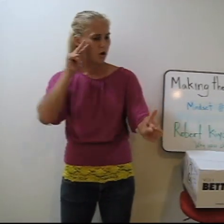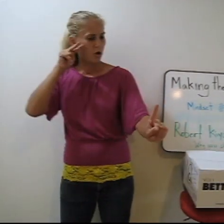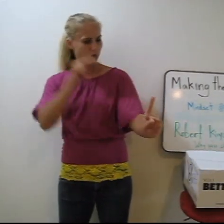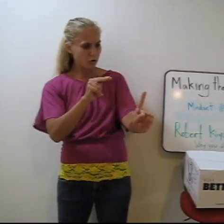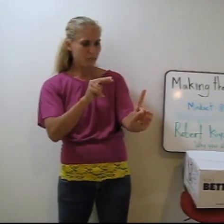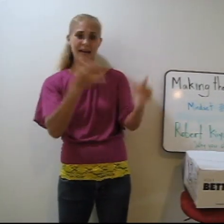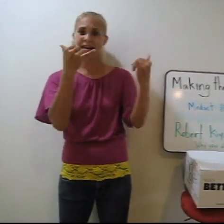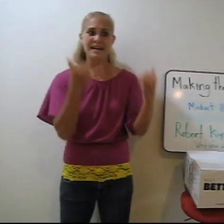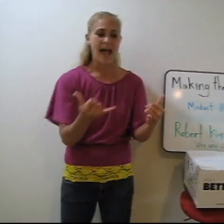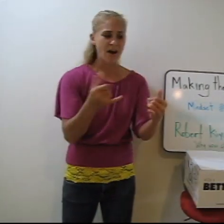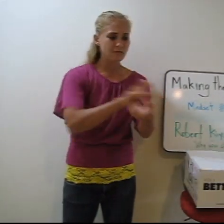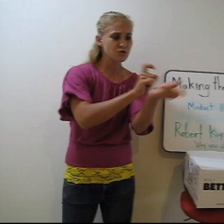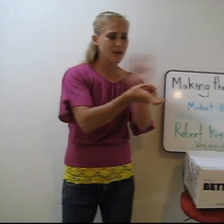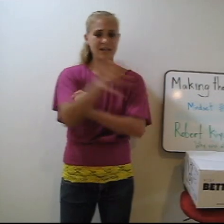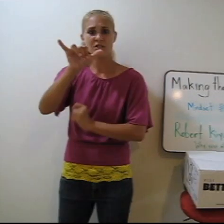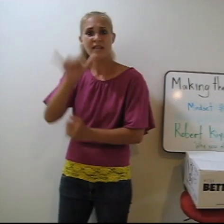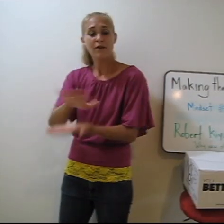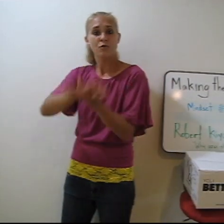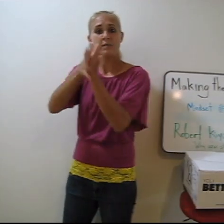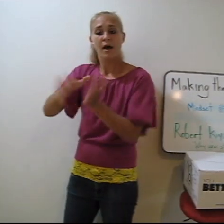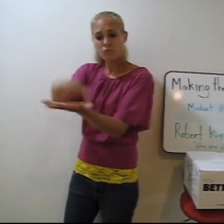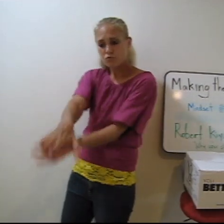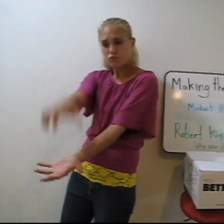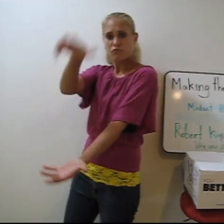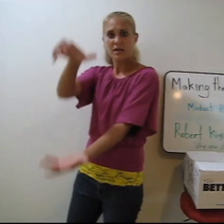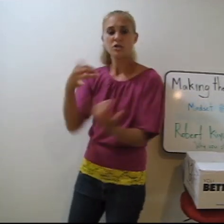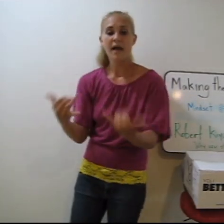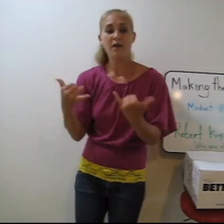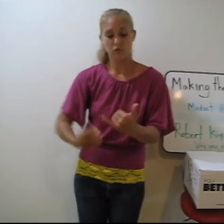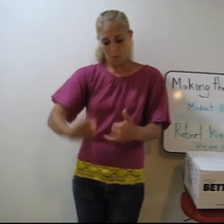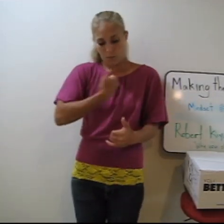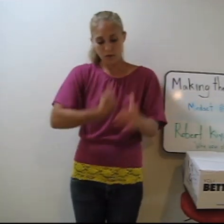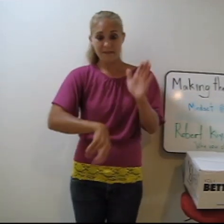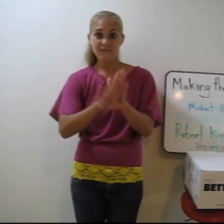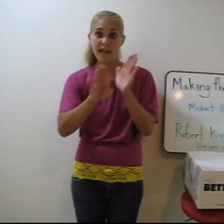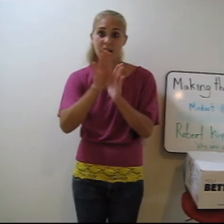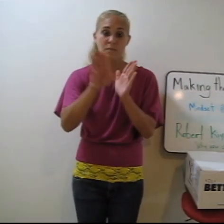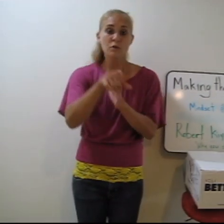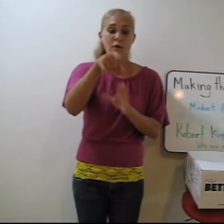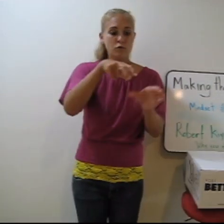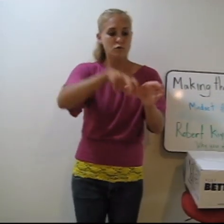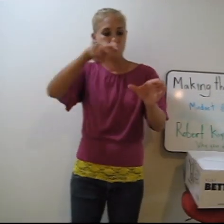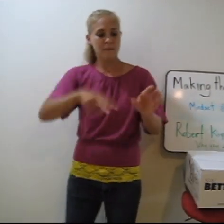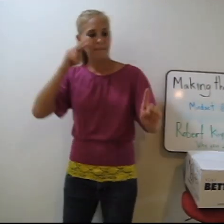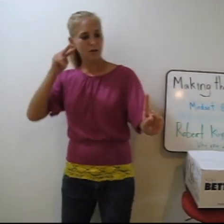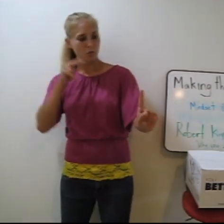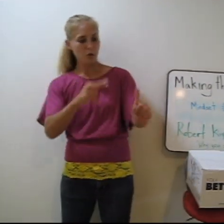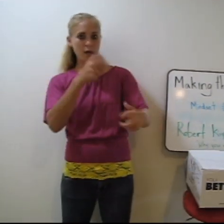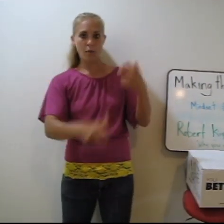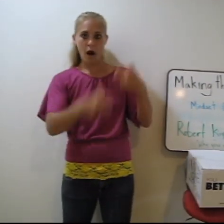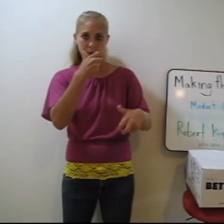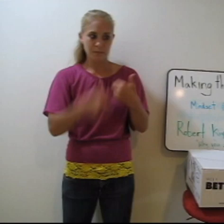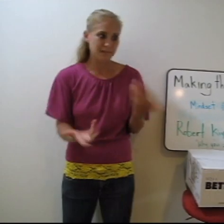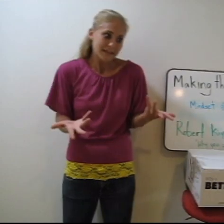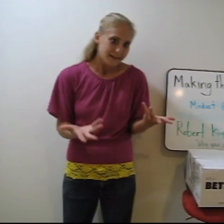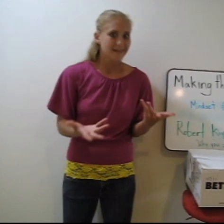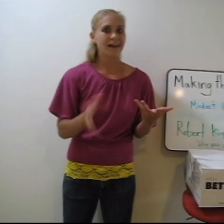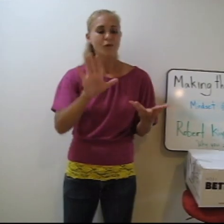of millions of dollars. So personal development is simply you getting bigger than your problems. The only problem is you get bigger problems. And so today